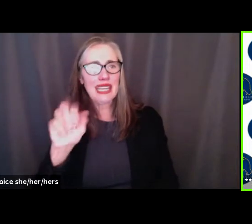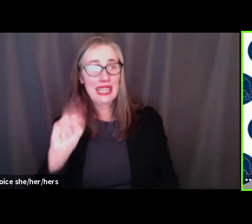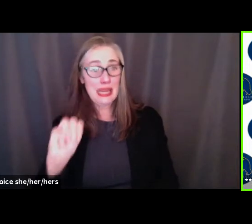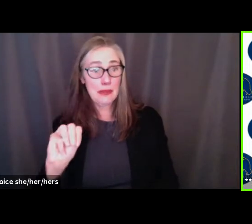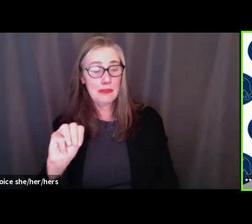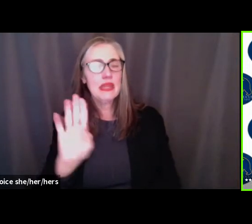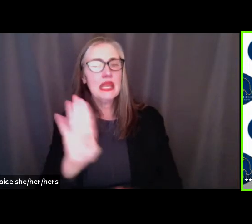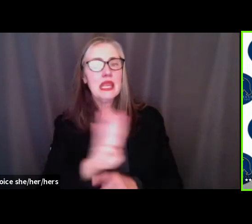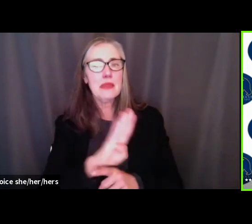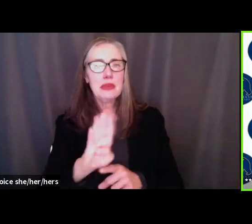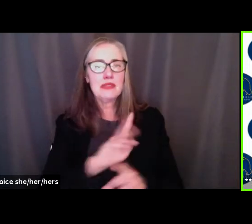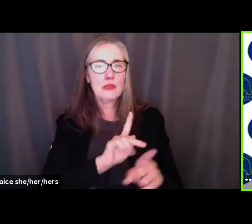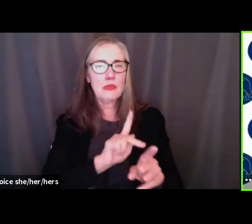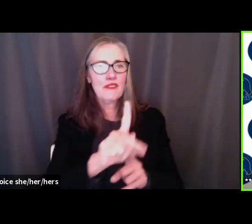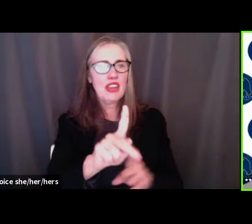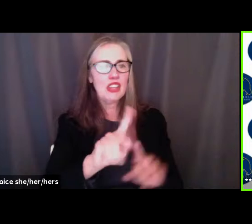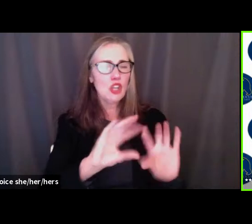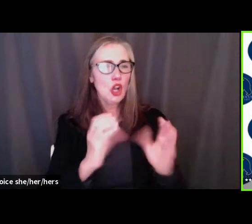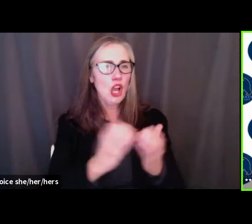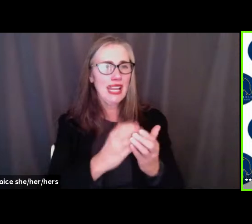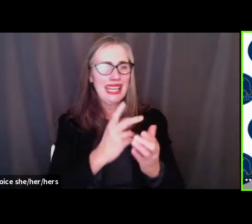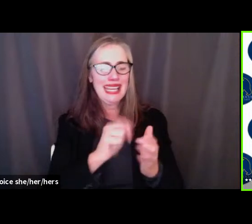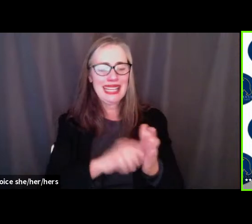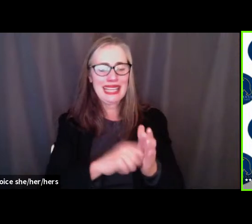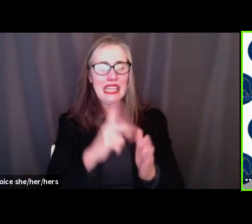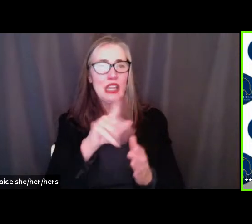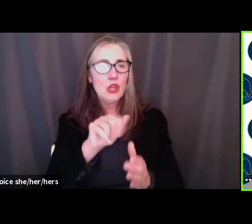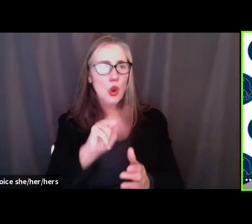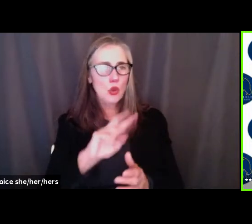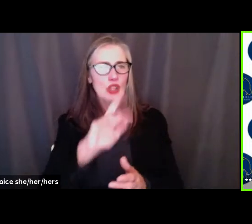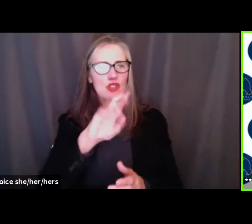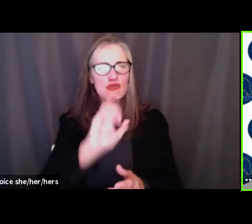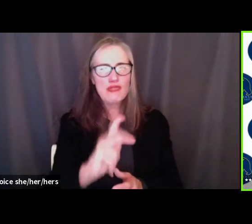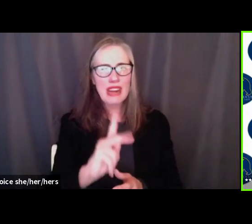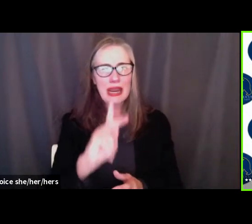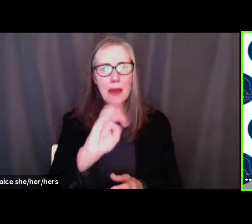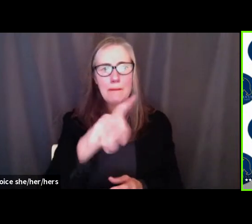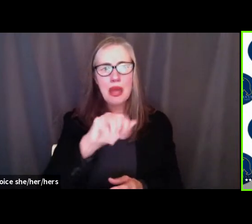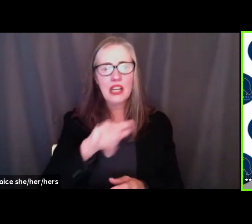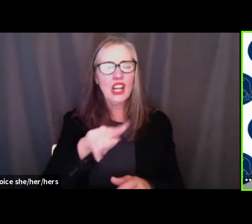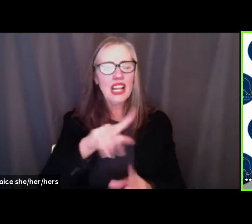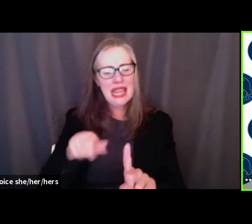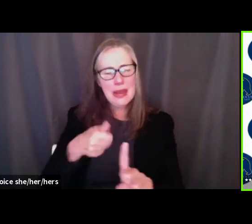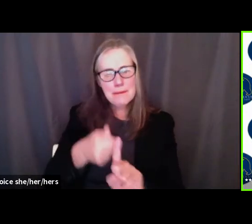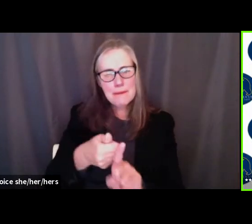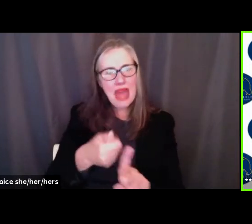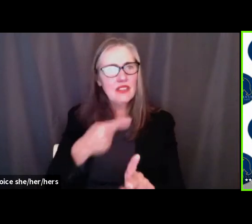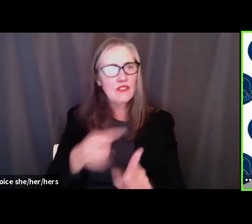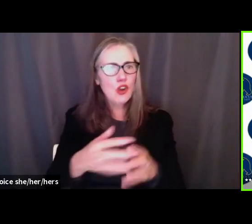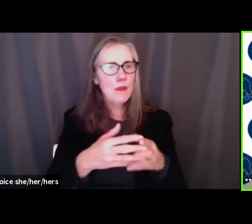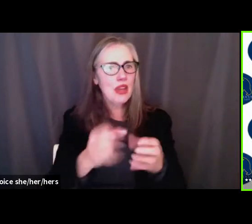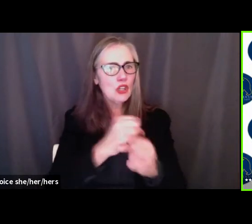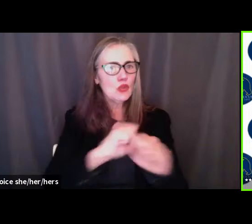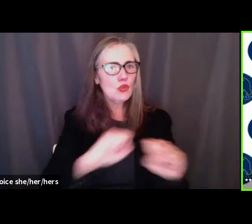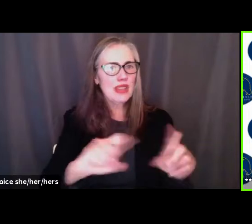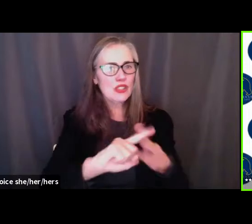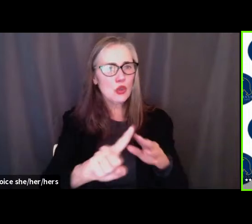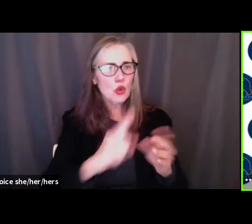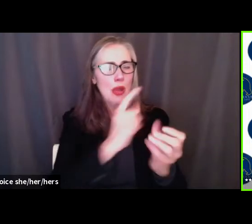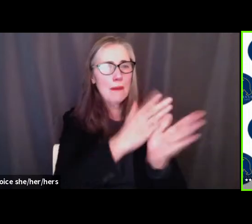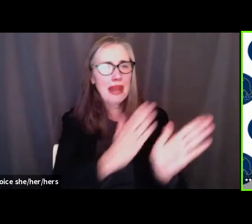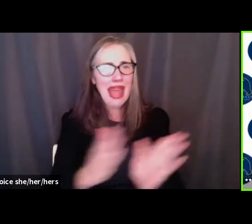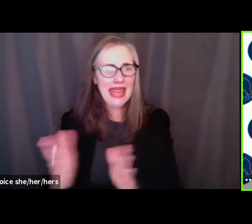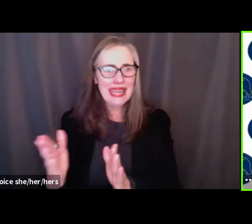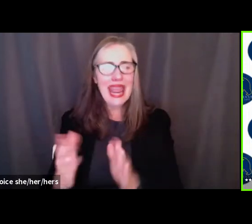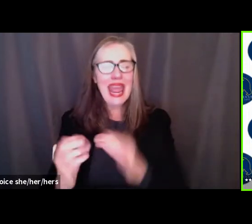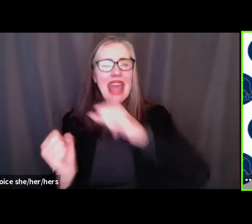Professional Caucus, the keynote speaker was Red Buttle, who spoke about the impact of the American Rescue Plan and the infrastructure plan on small